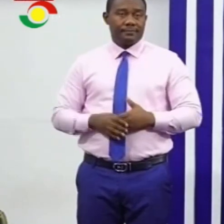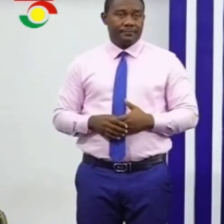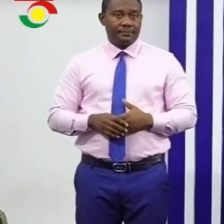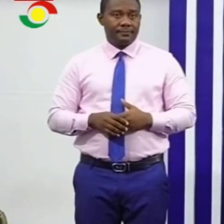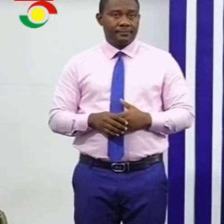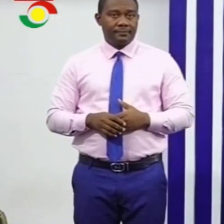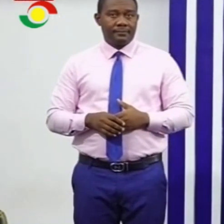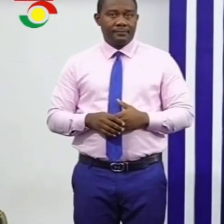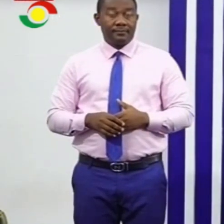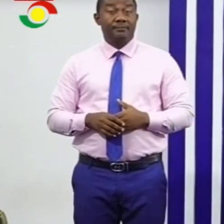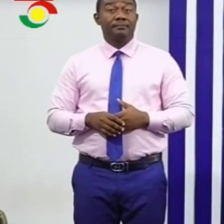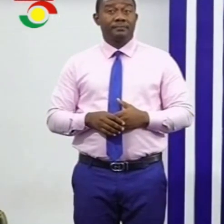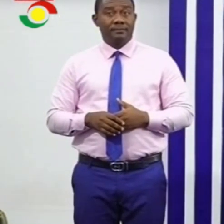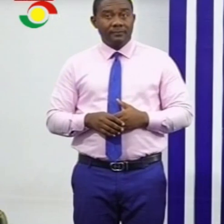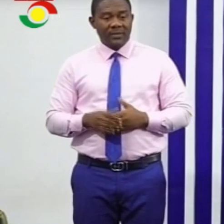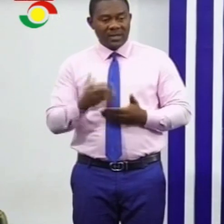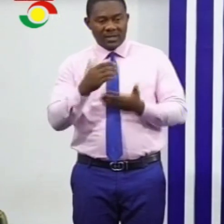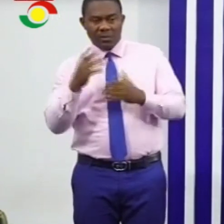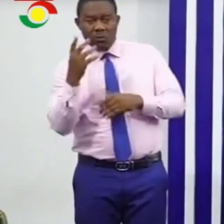Discharged home management,